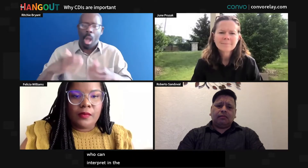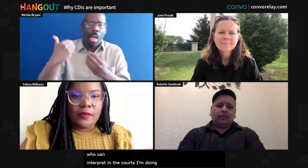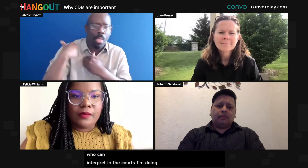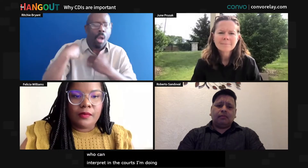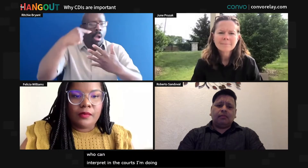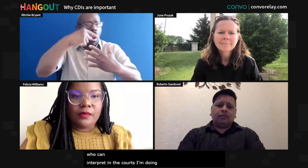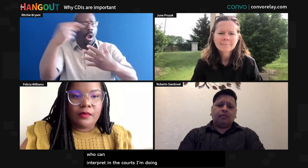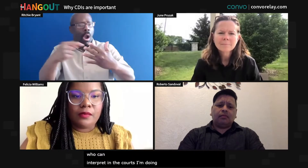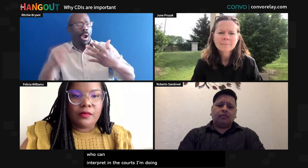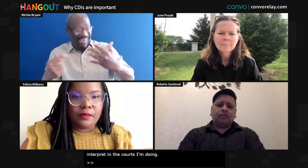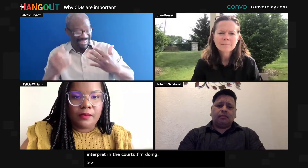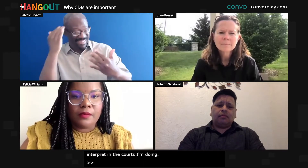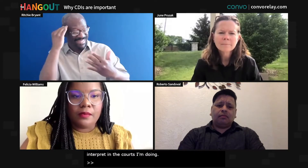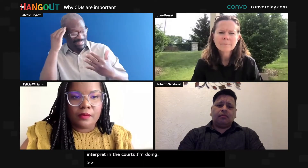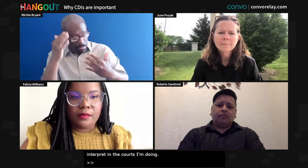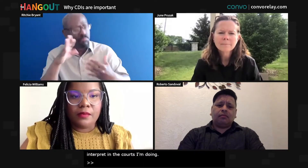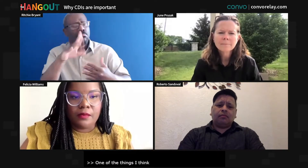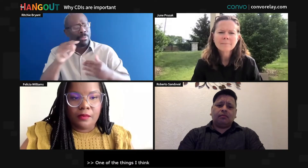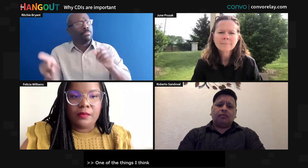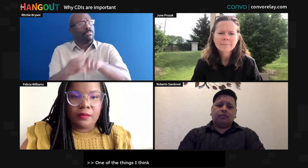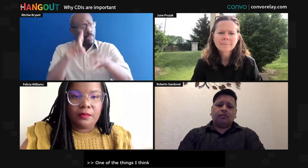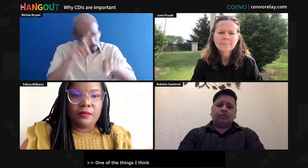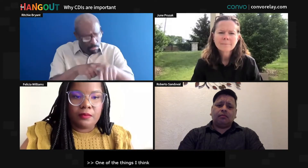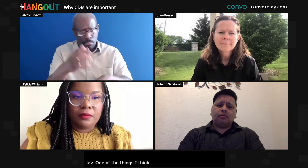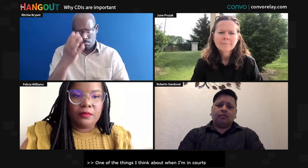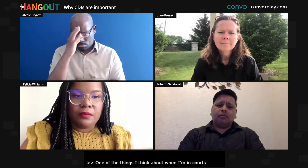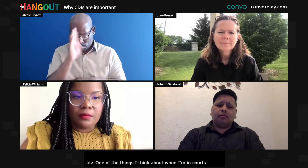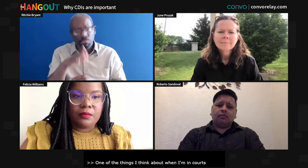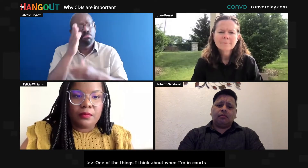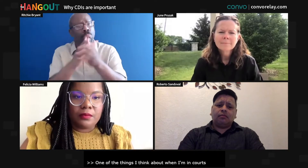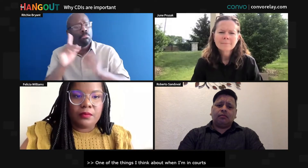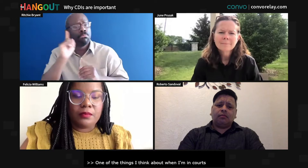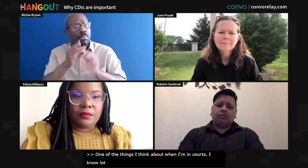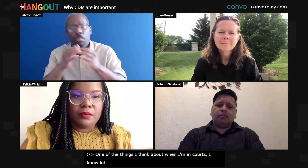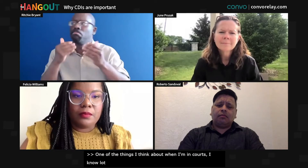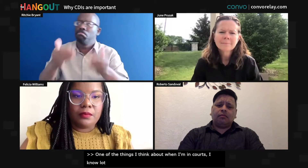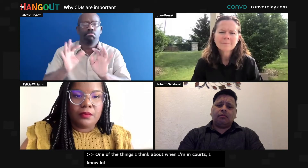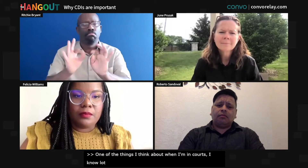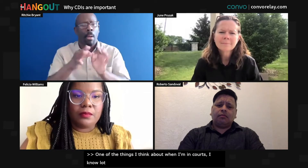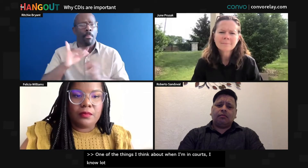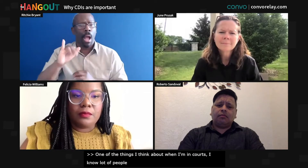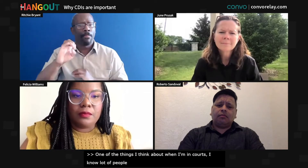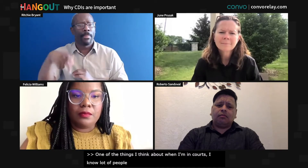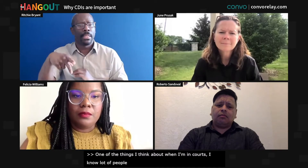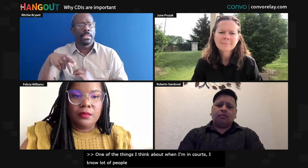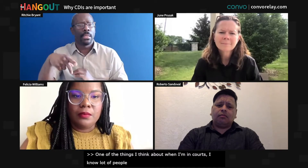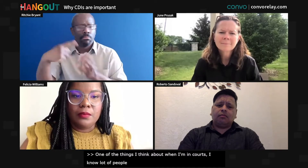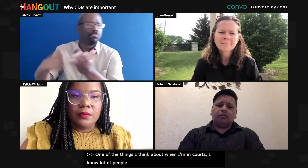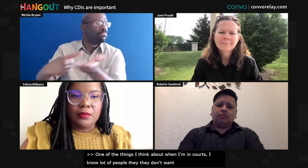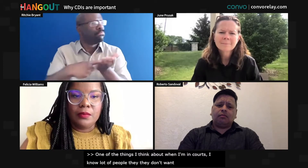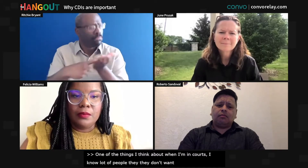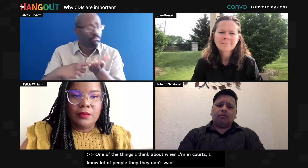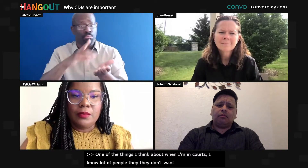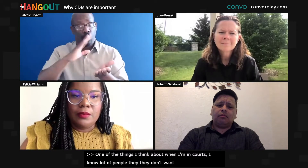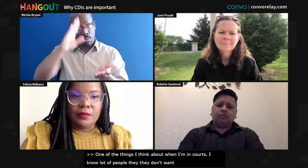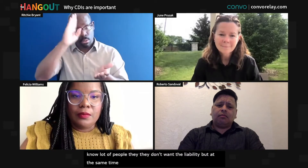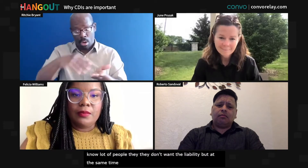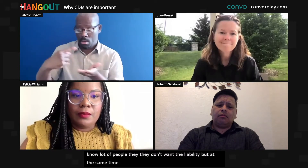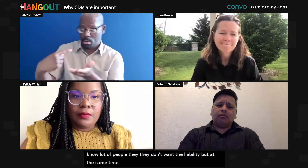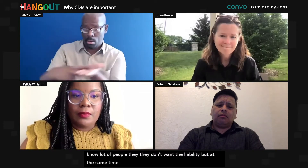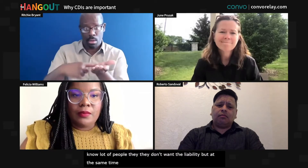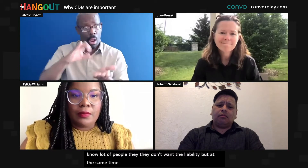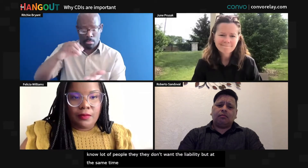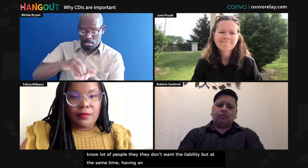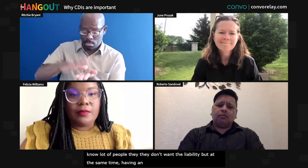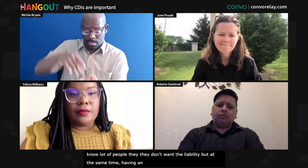I'm in courts, I know a lot of people think that they don't want the liabilities, but at the same time, having an interpreter who's